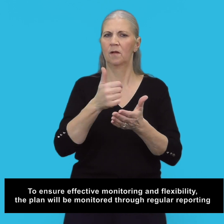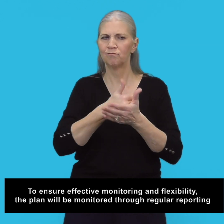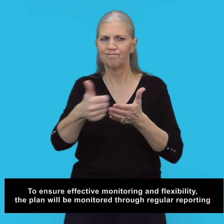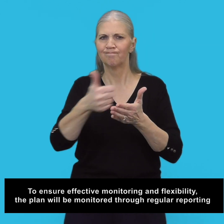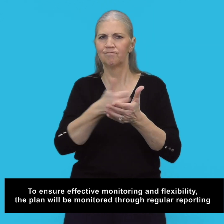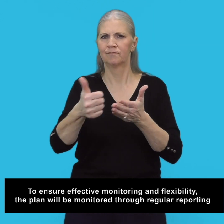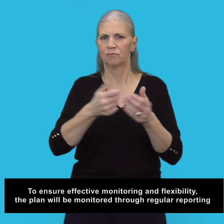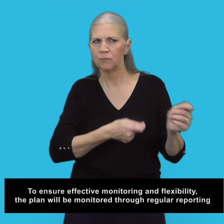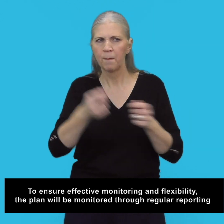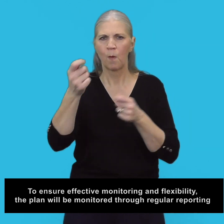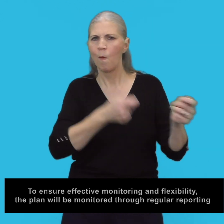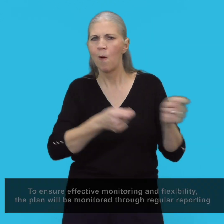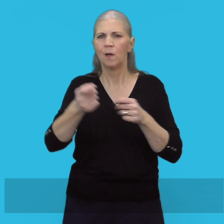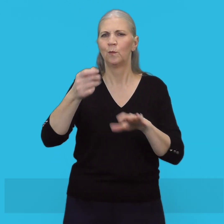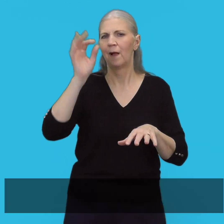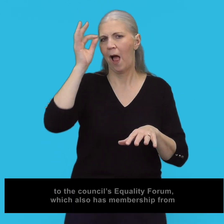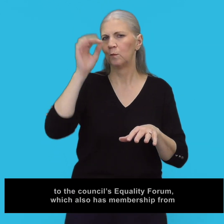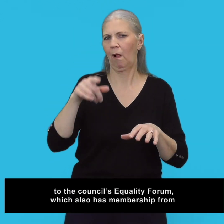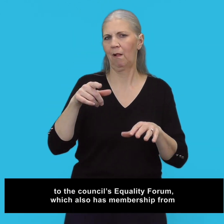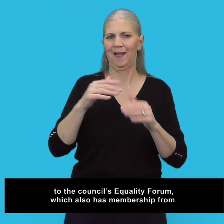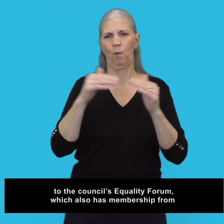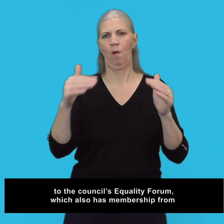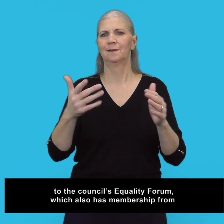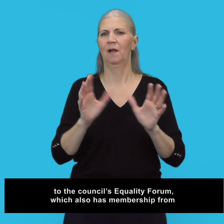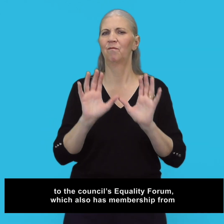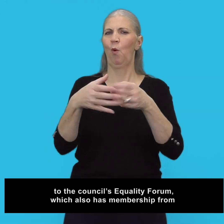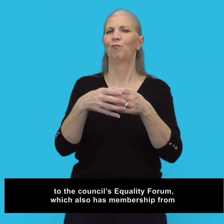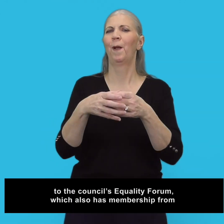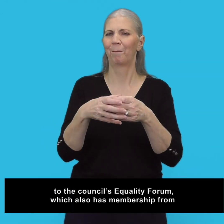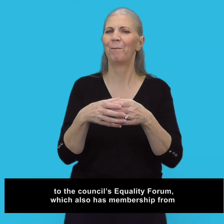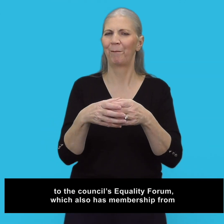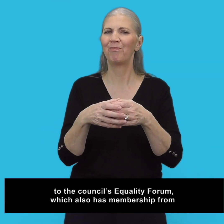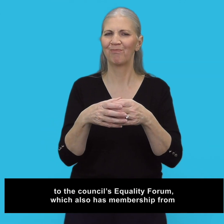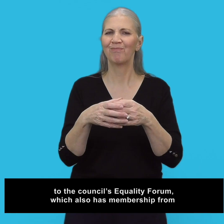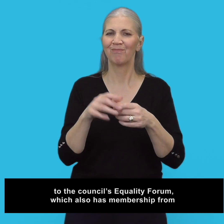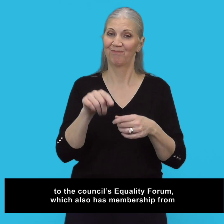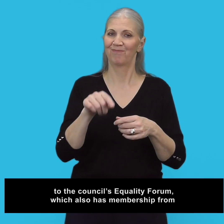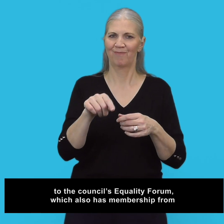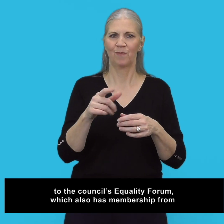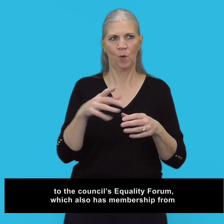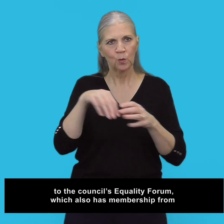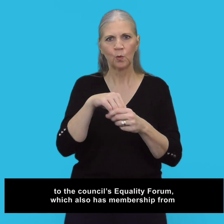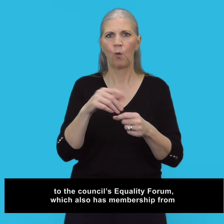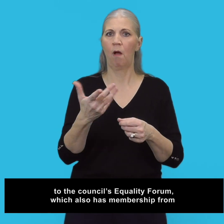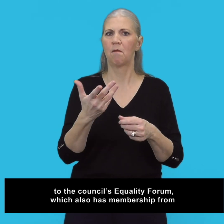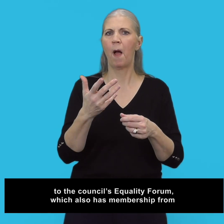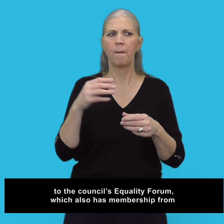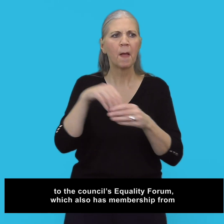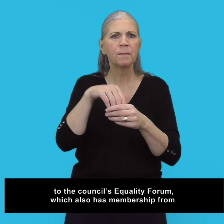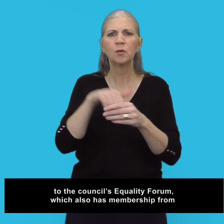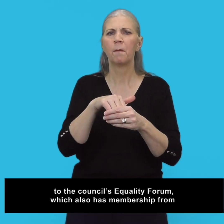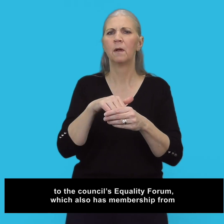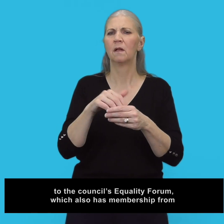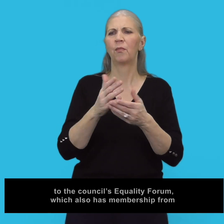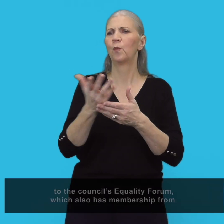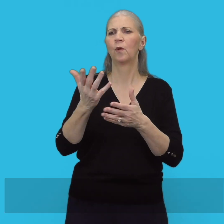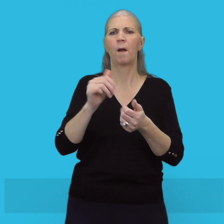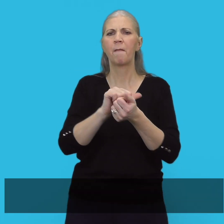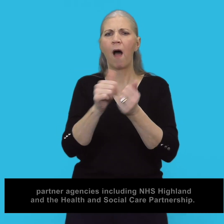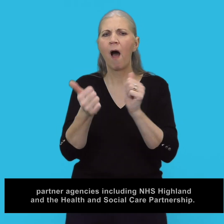Council's Equality Forum, which also has membership from partner agencies including NHS